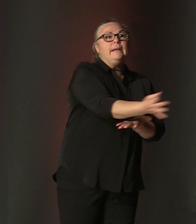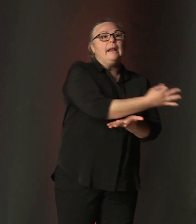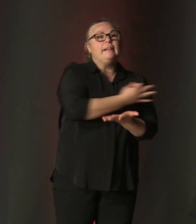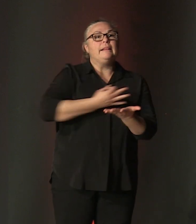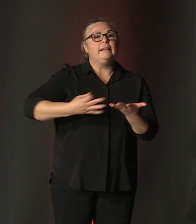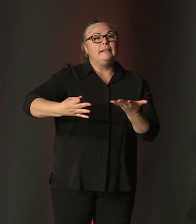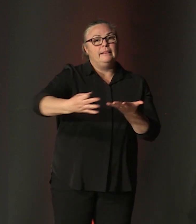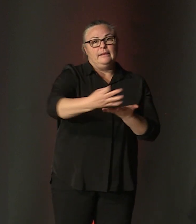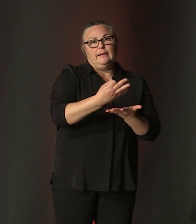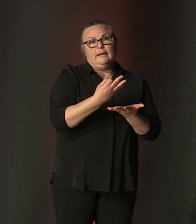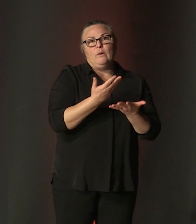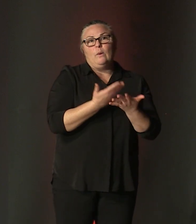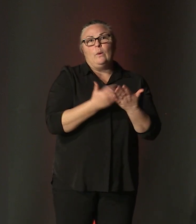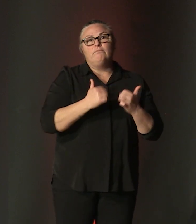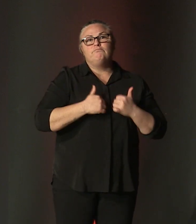the map."